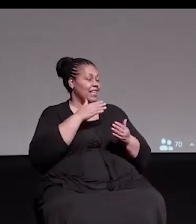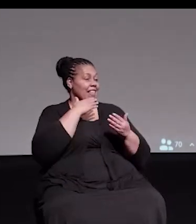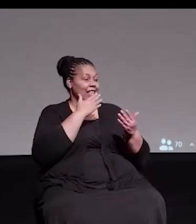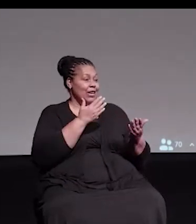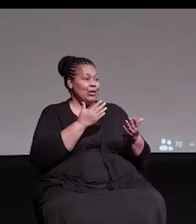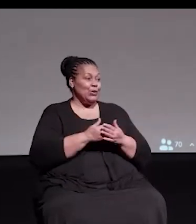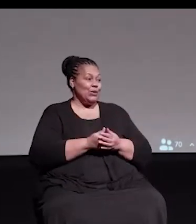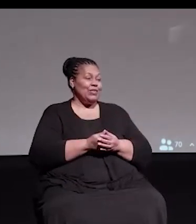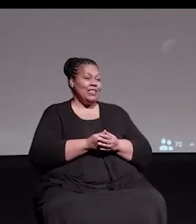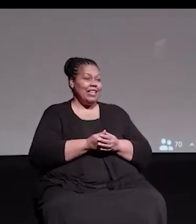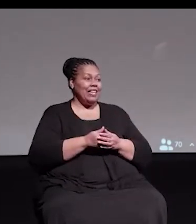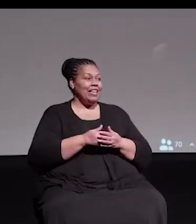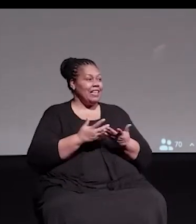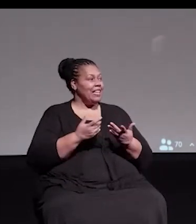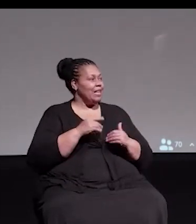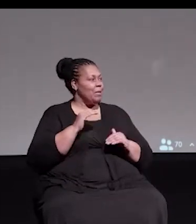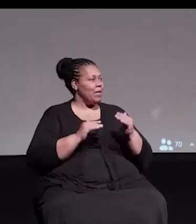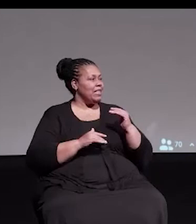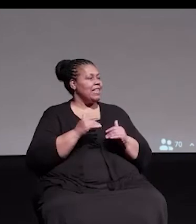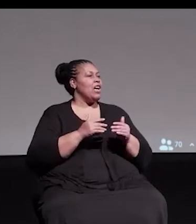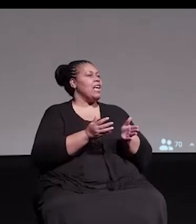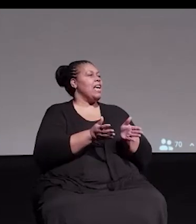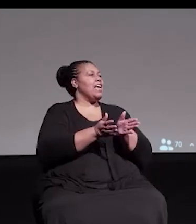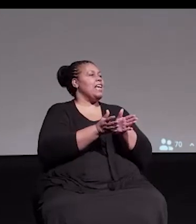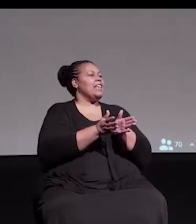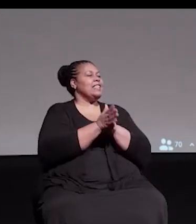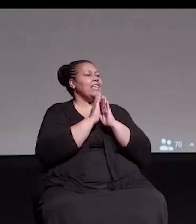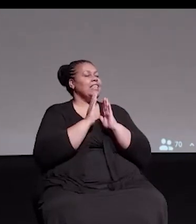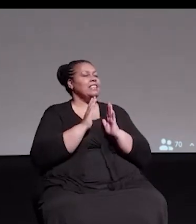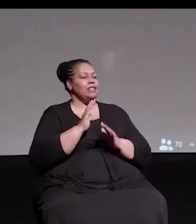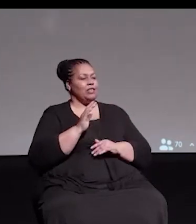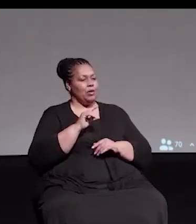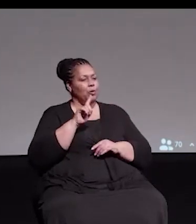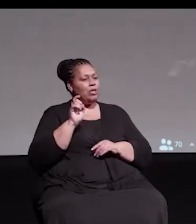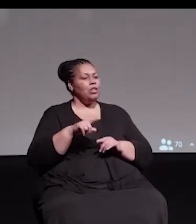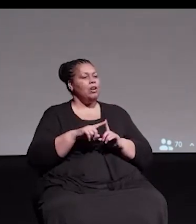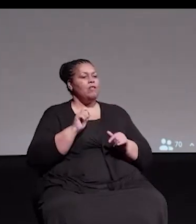Let me balance it out a little bit and take a question from the chat. Oh my God.